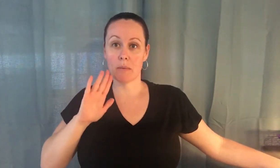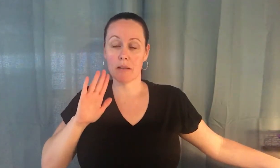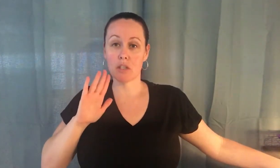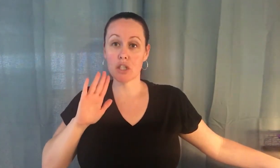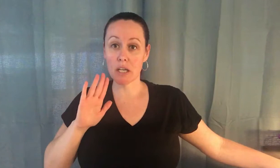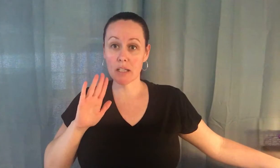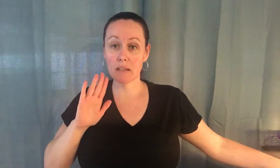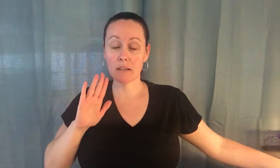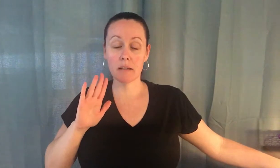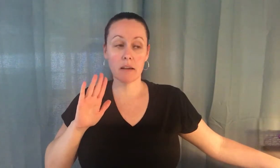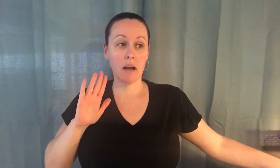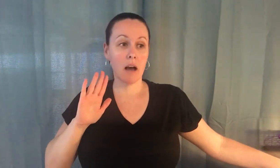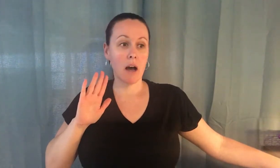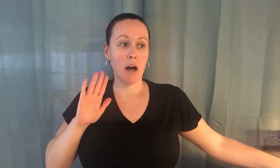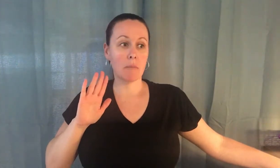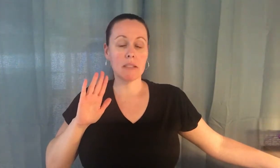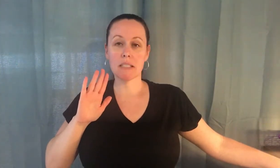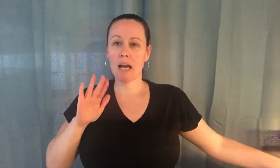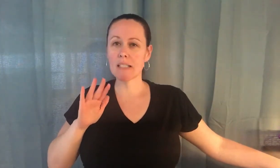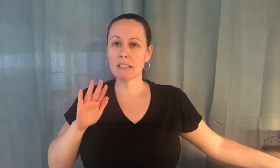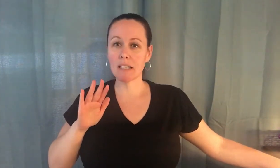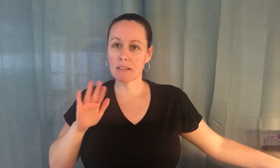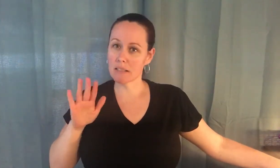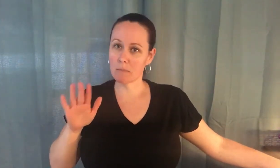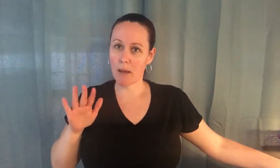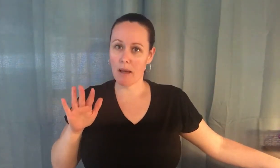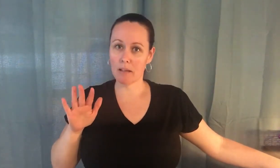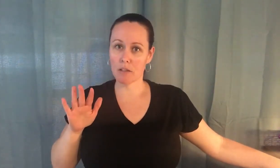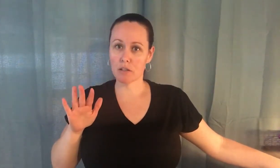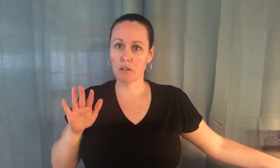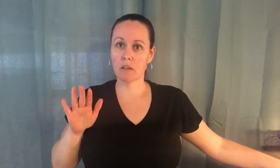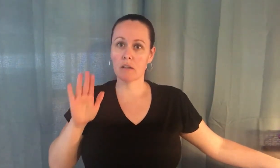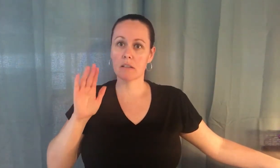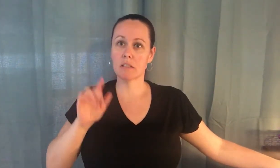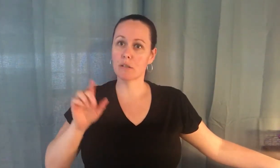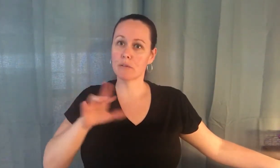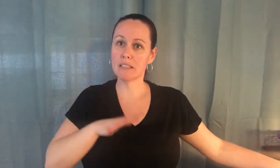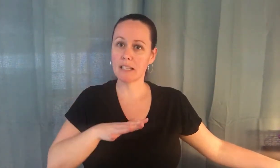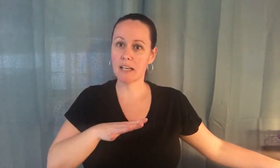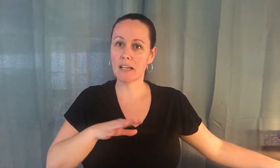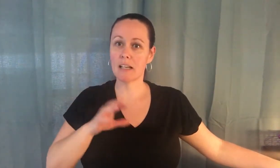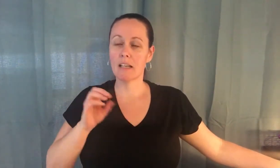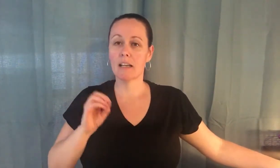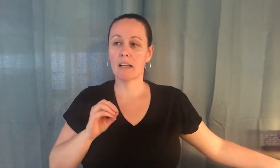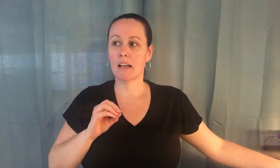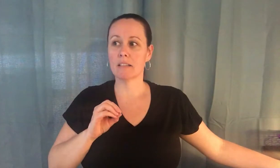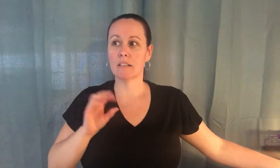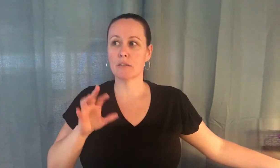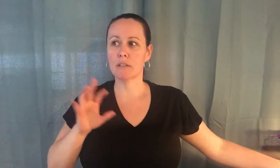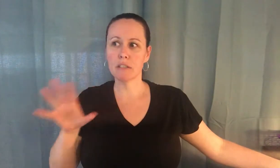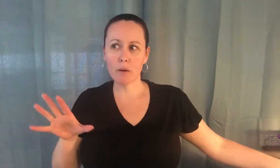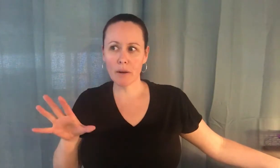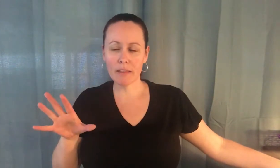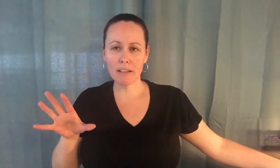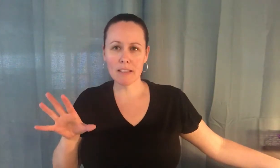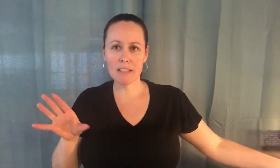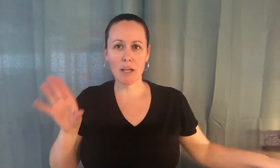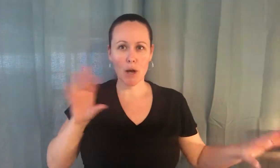the chin. It's kind of like in Spanish, señorita and señorito, I think it is. The O